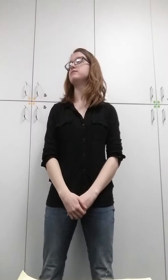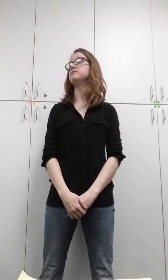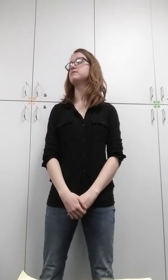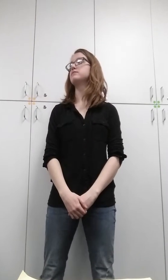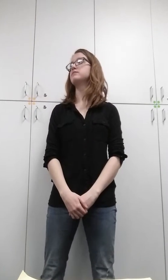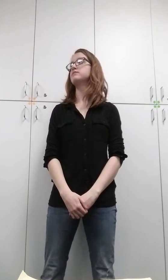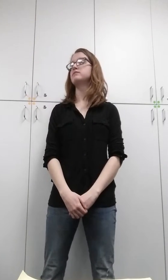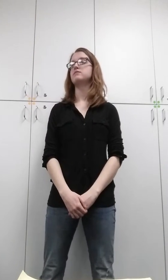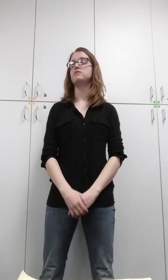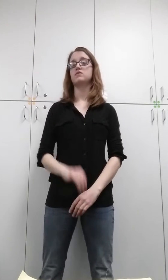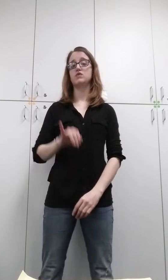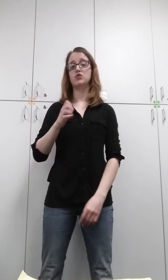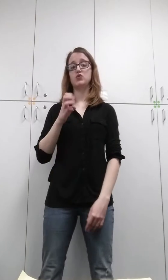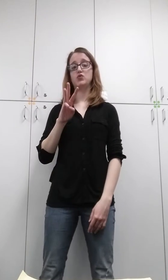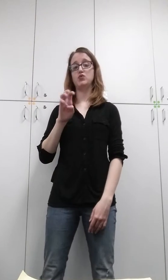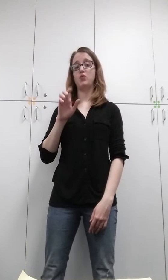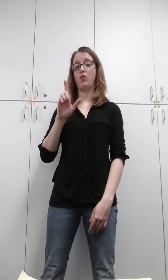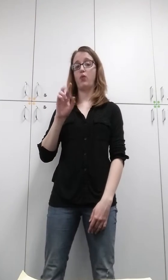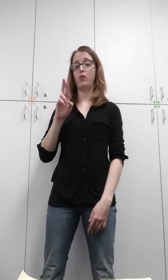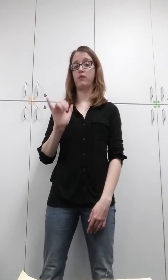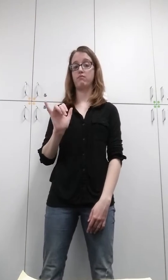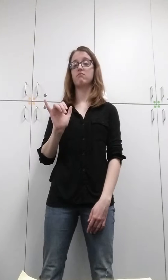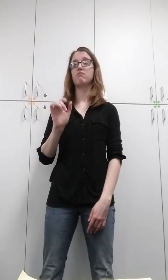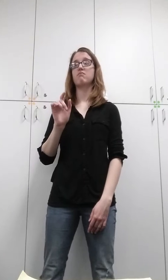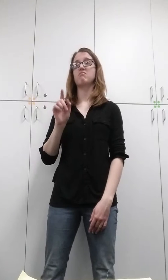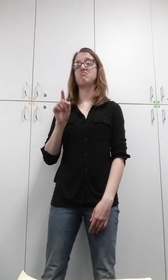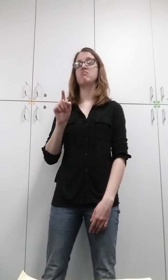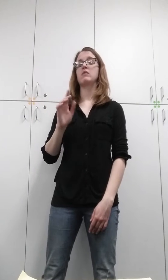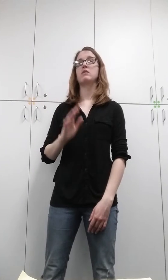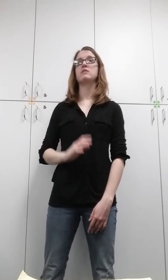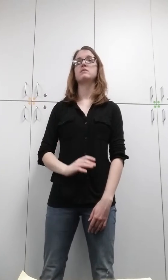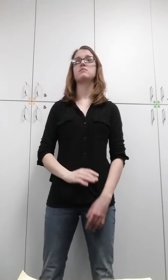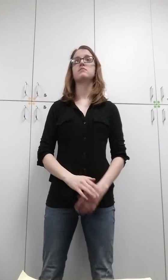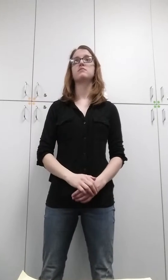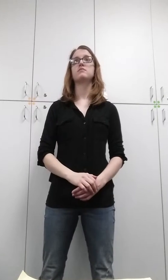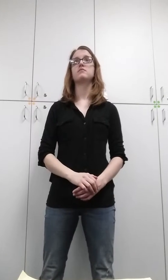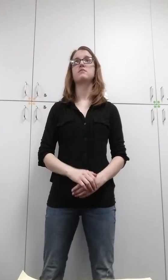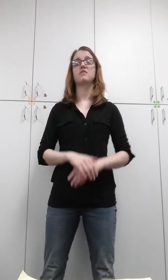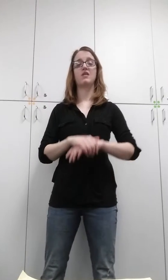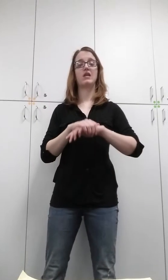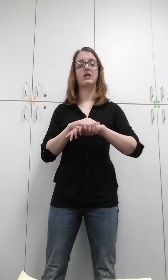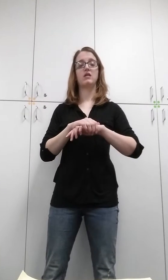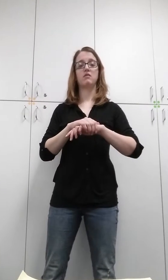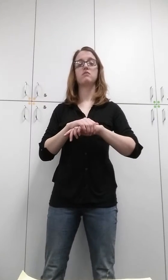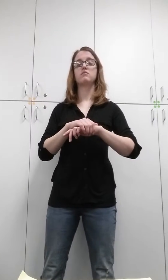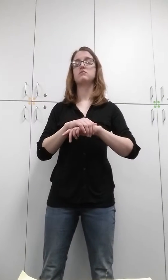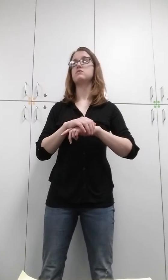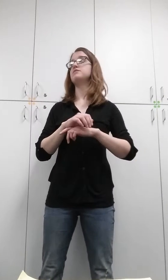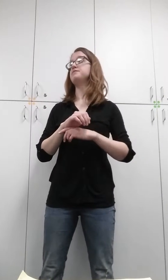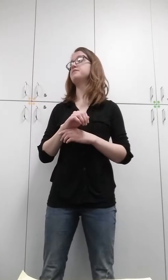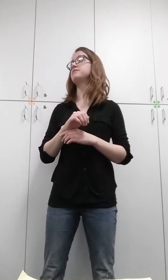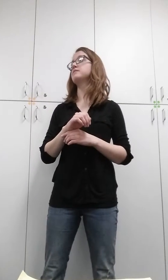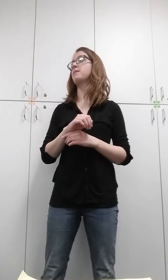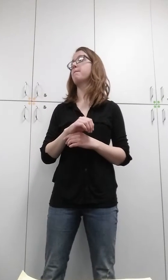Jewelry. Again, an English label for a group of things. Okay. In ASL, I